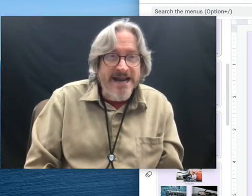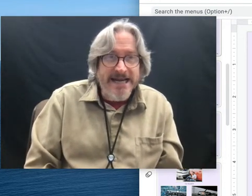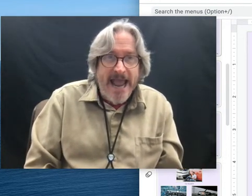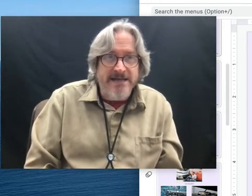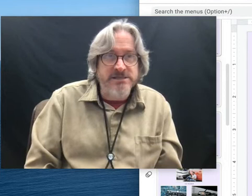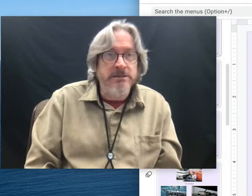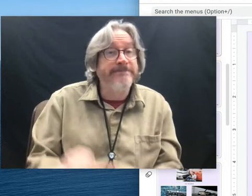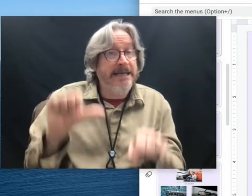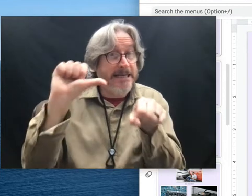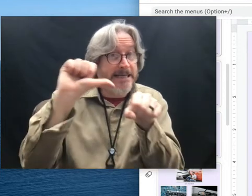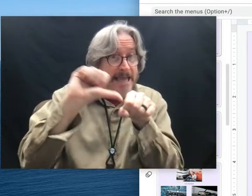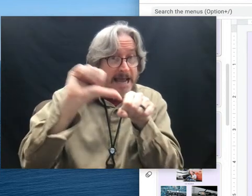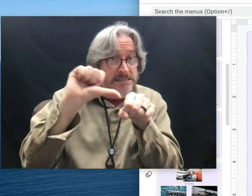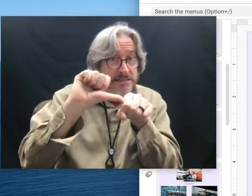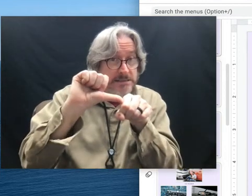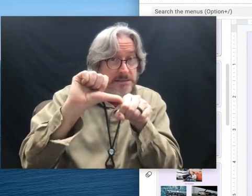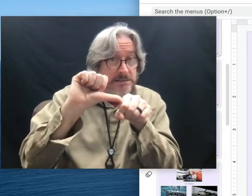Ran out of gas.